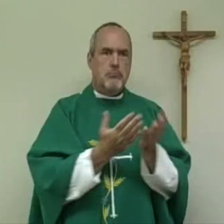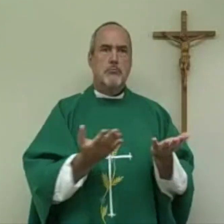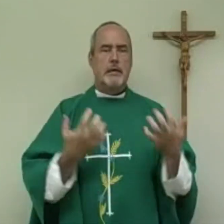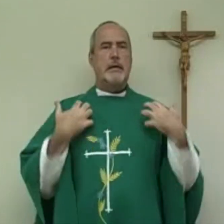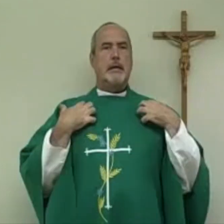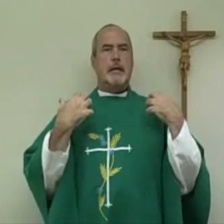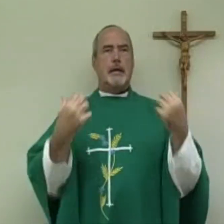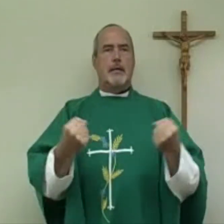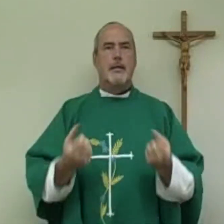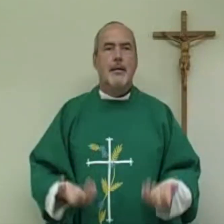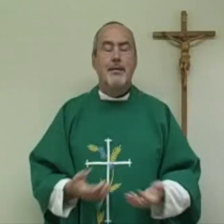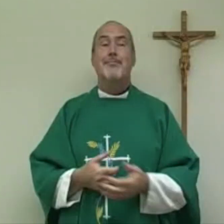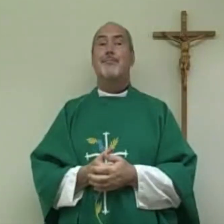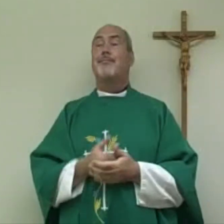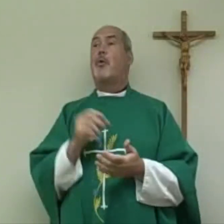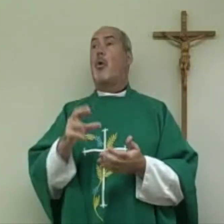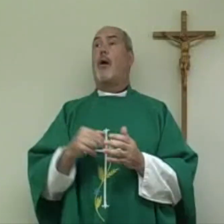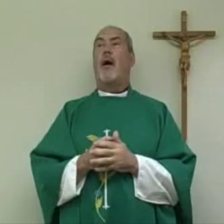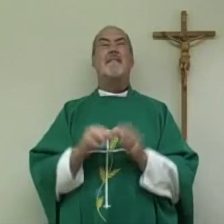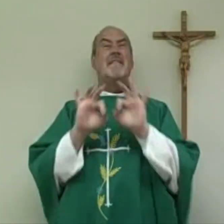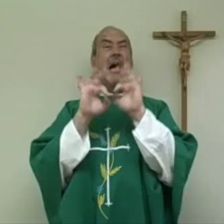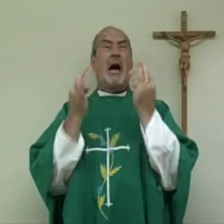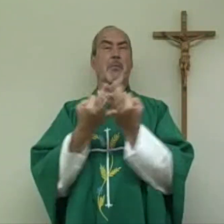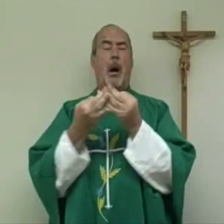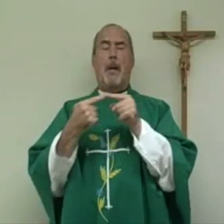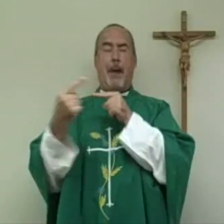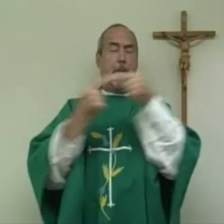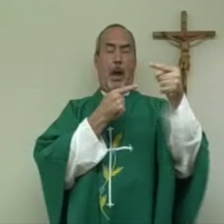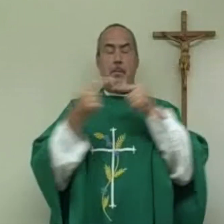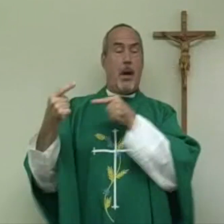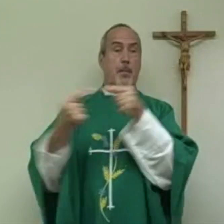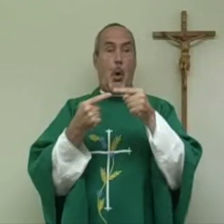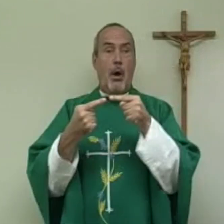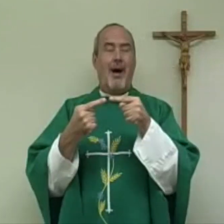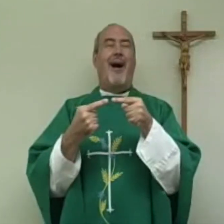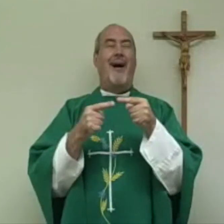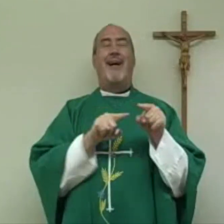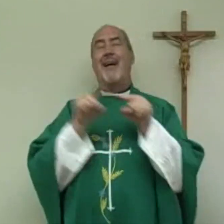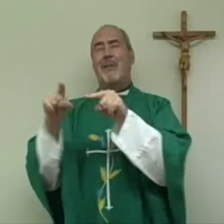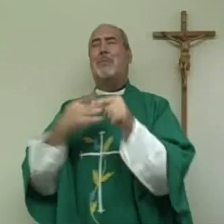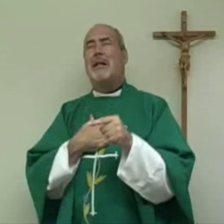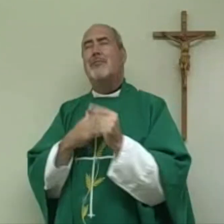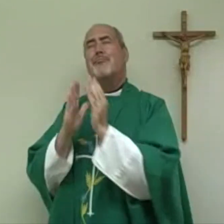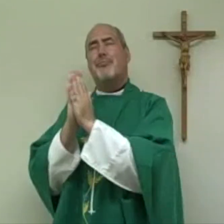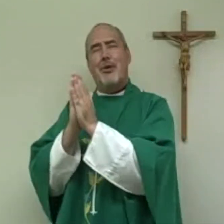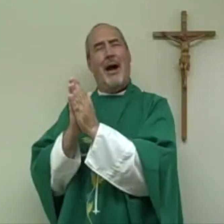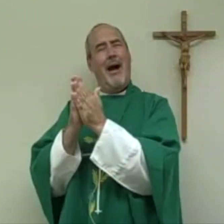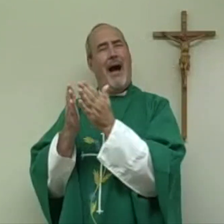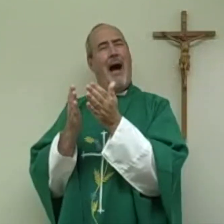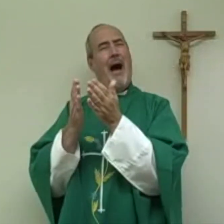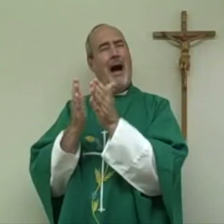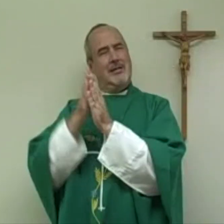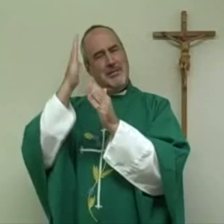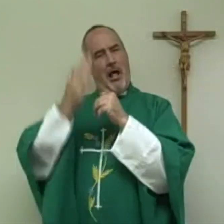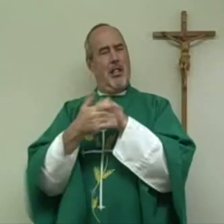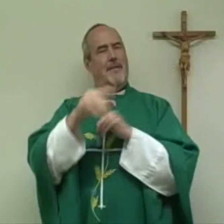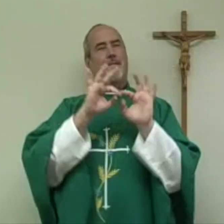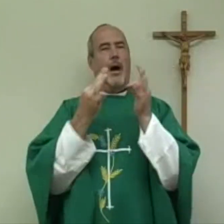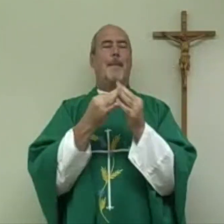he would, and they would be healed. Or if there was a family in turmoil, they would come and ask him to pray